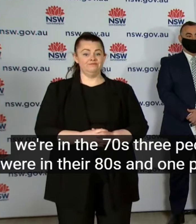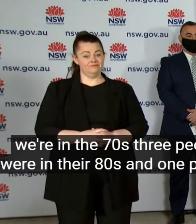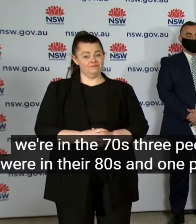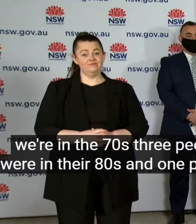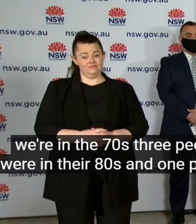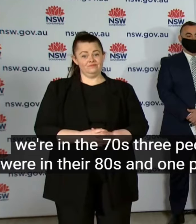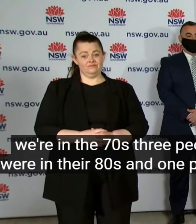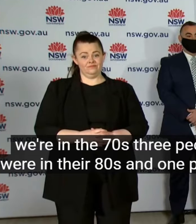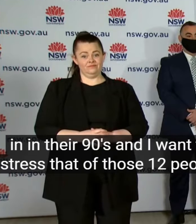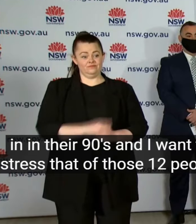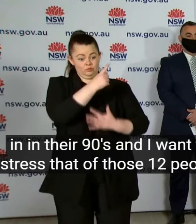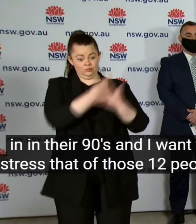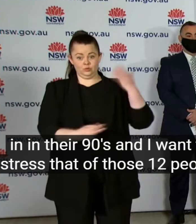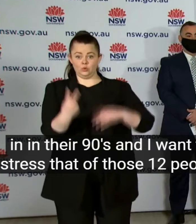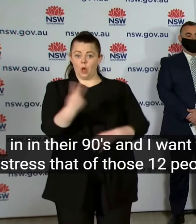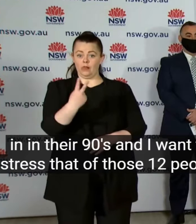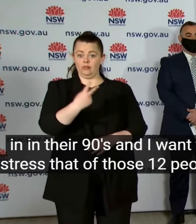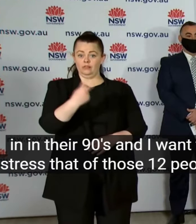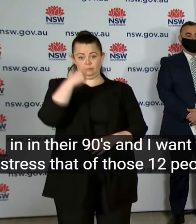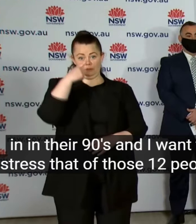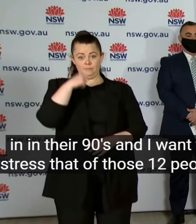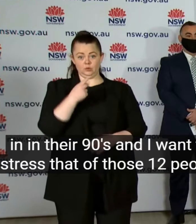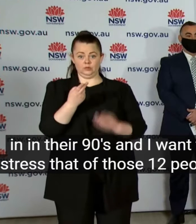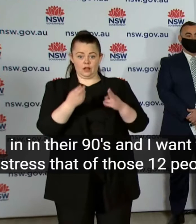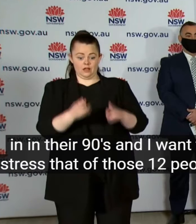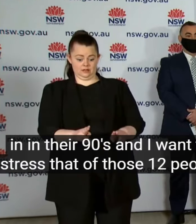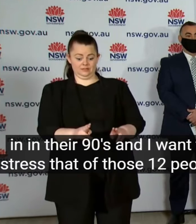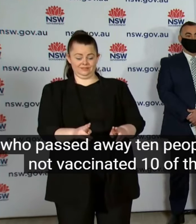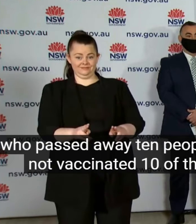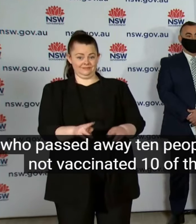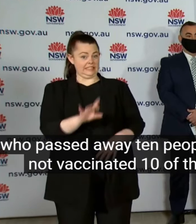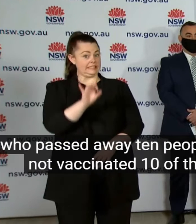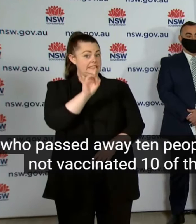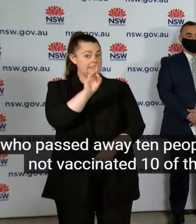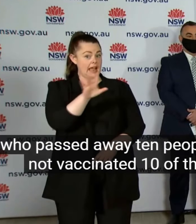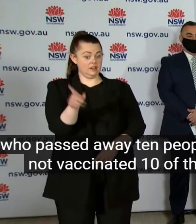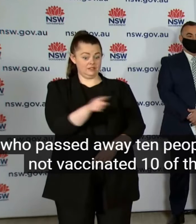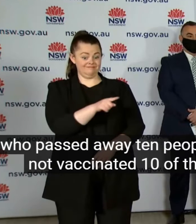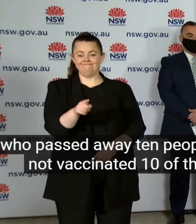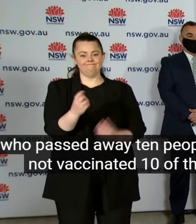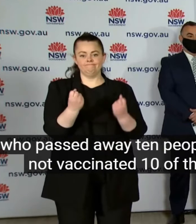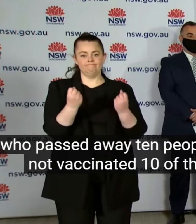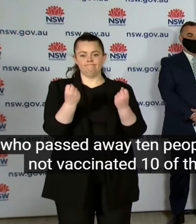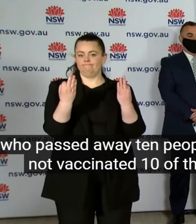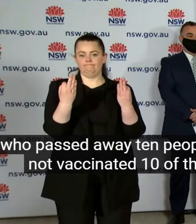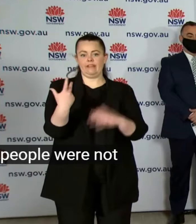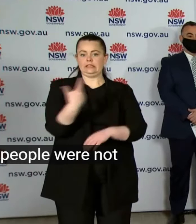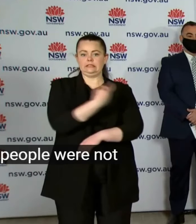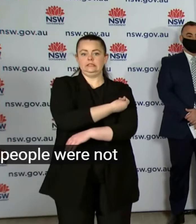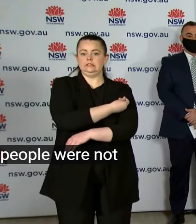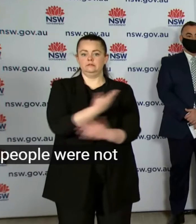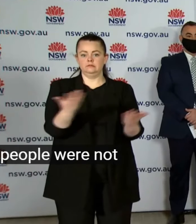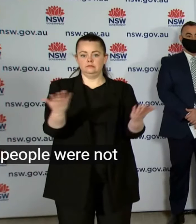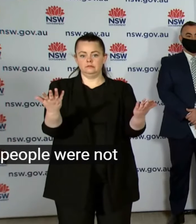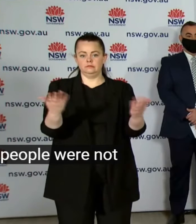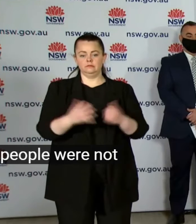stress that of those 12 people who passed away, 10 people were not vaccinated. 10 of those people were not vaccinated.